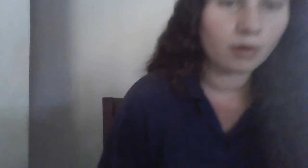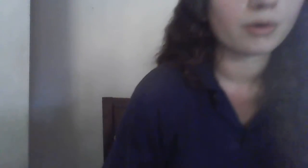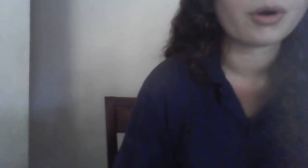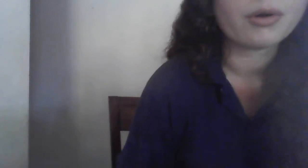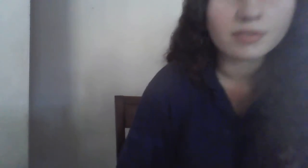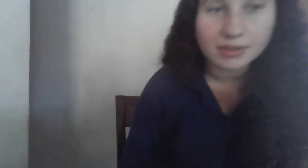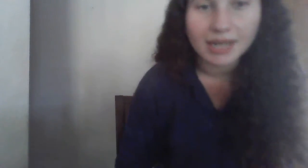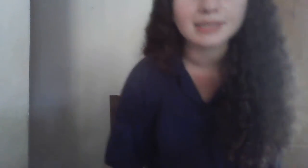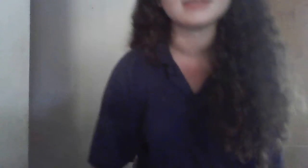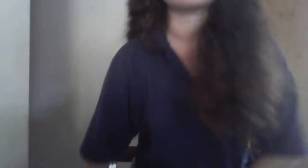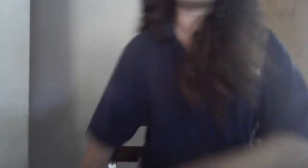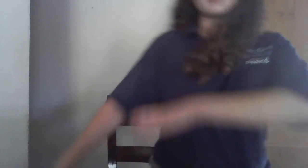or overnight.